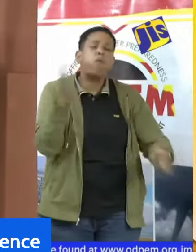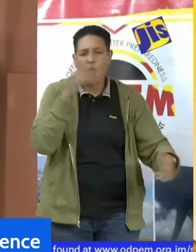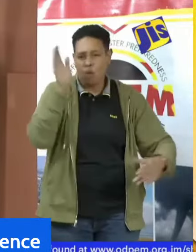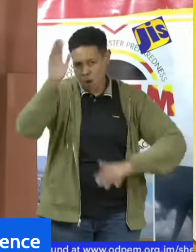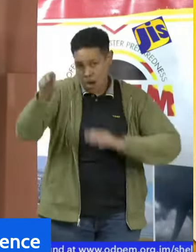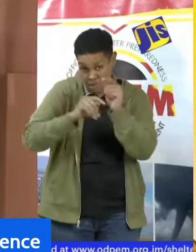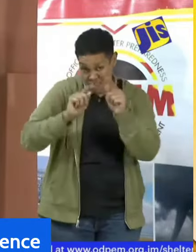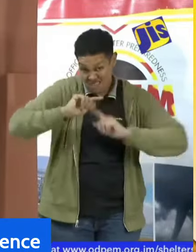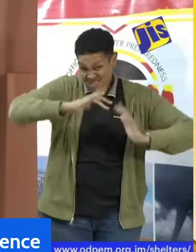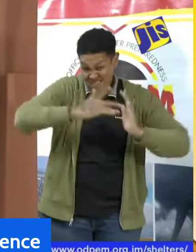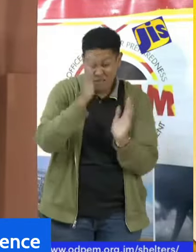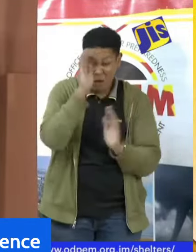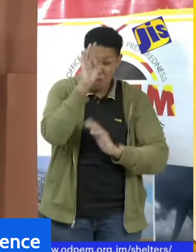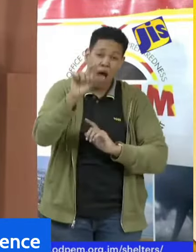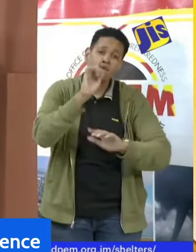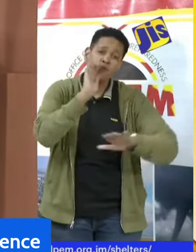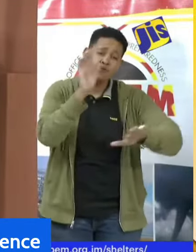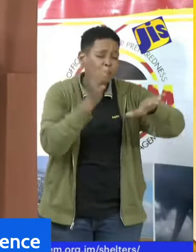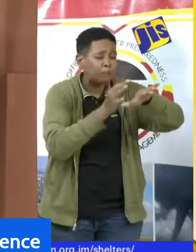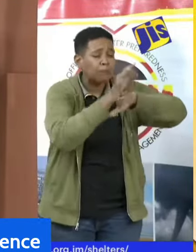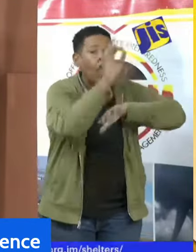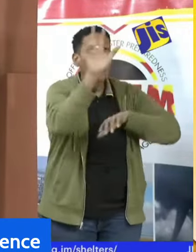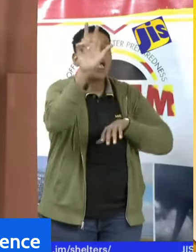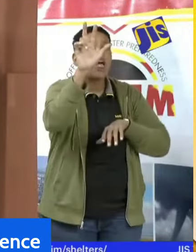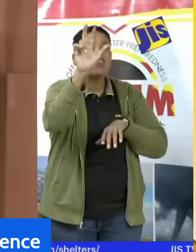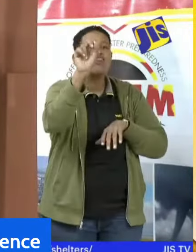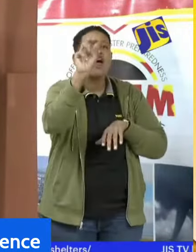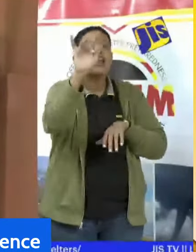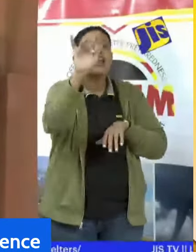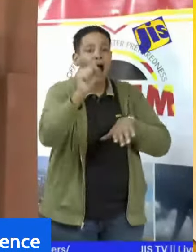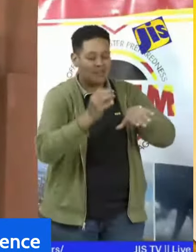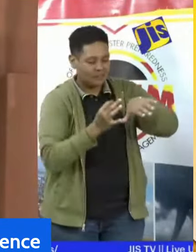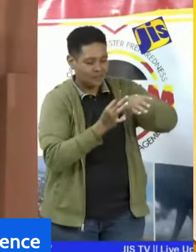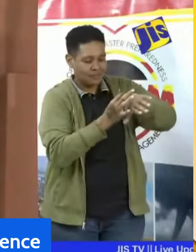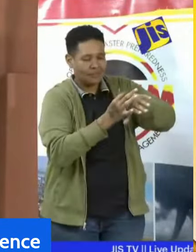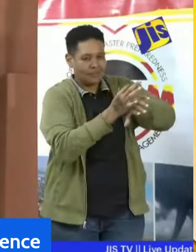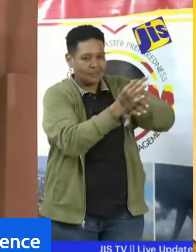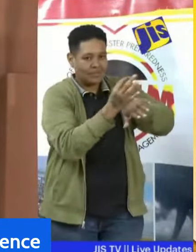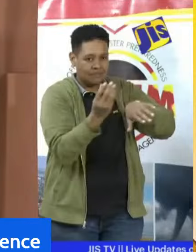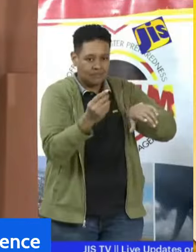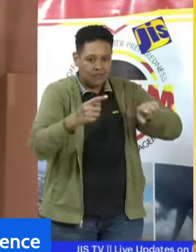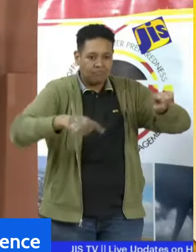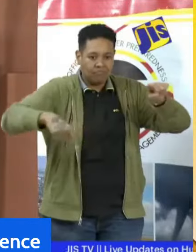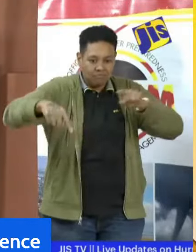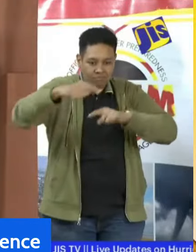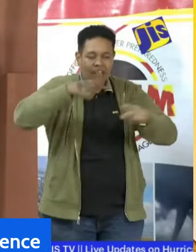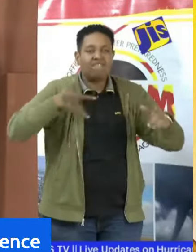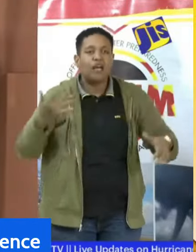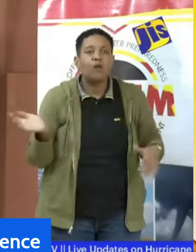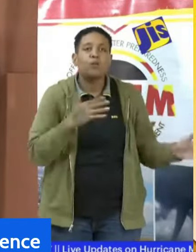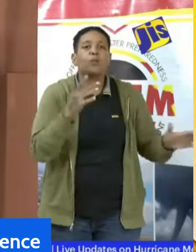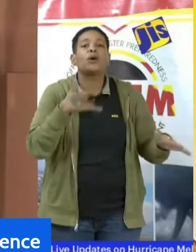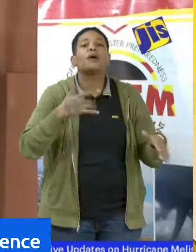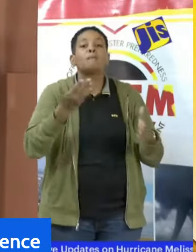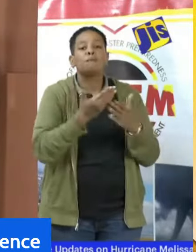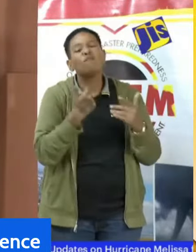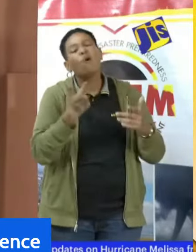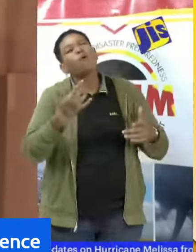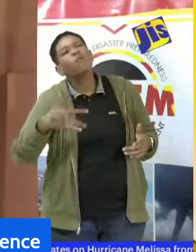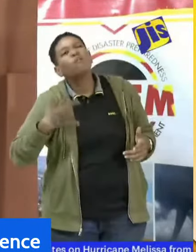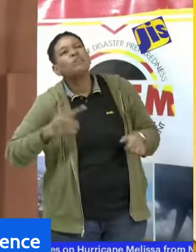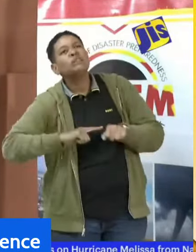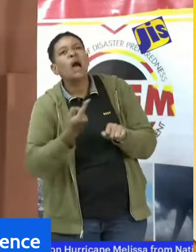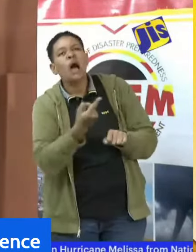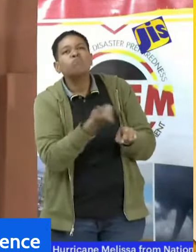But the center would have to have passed 30 miles from you again as it moves away before you start to move away from those